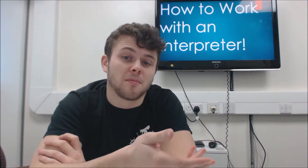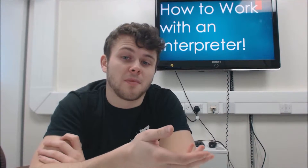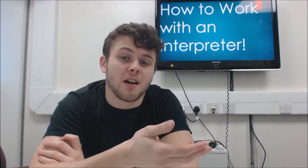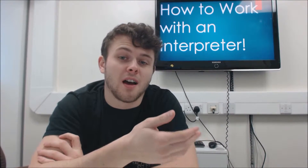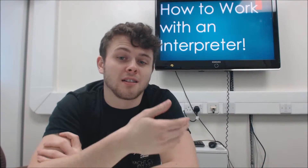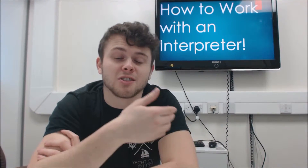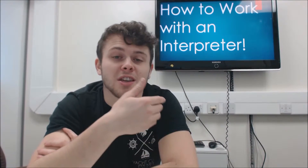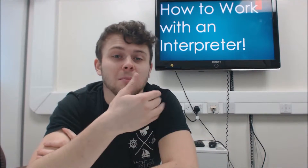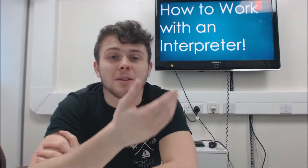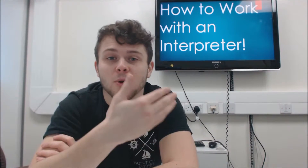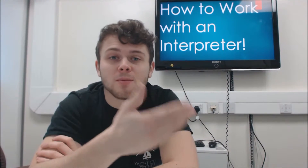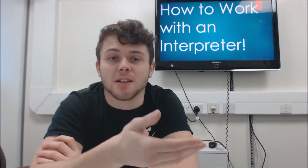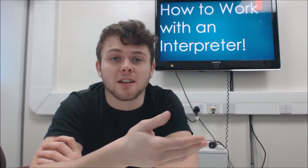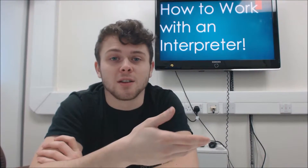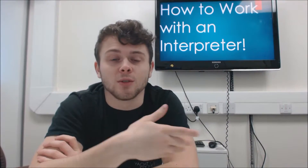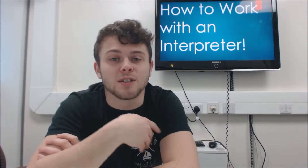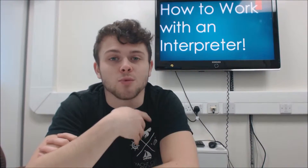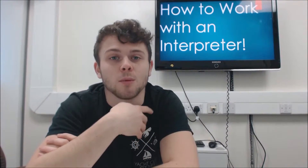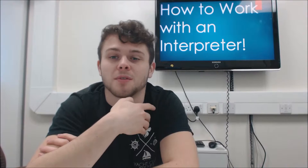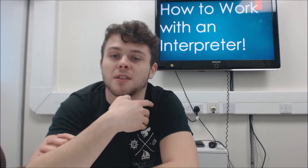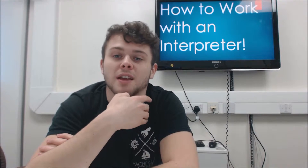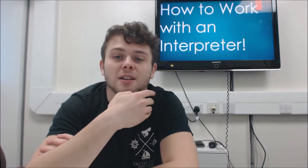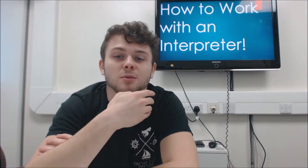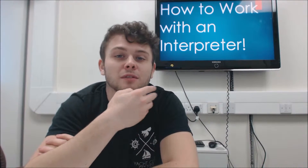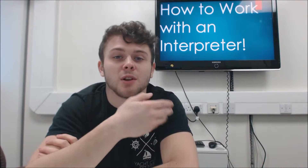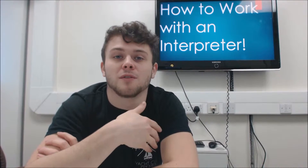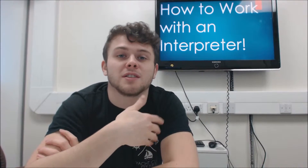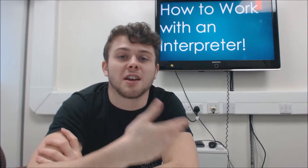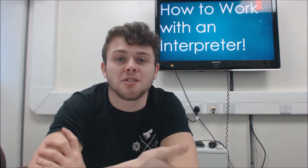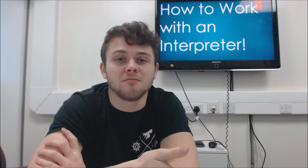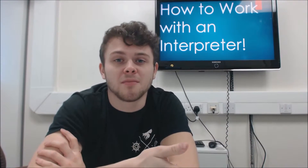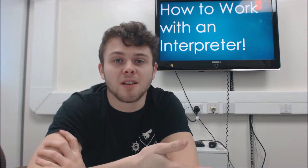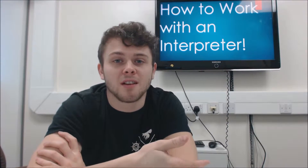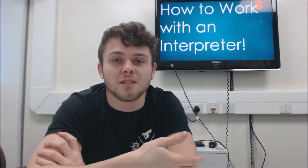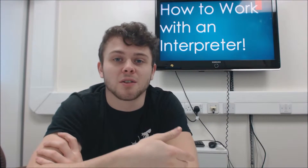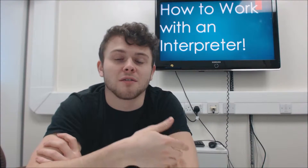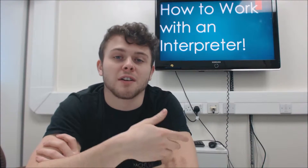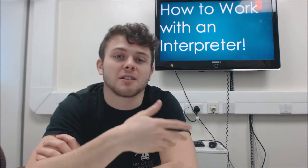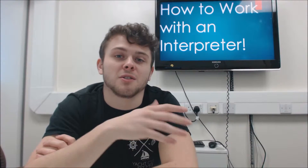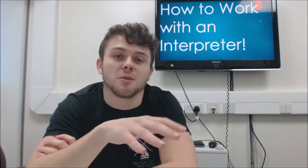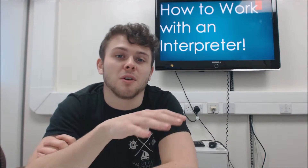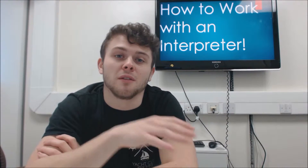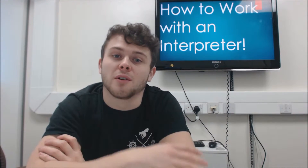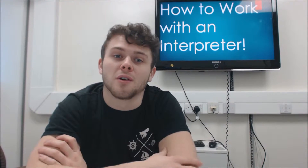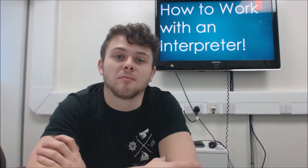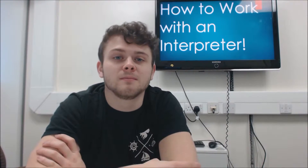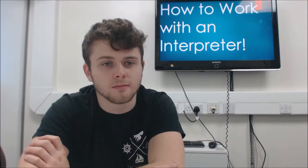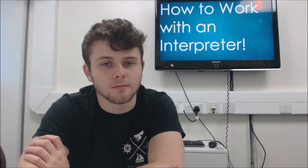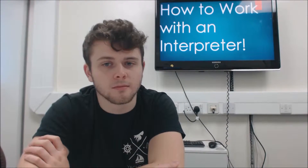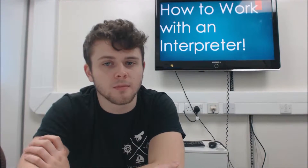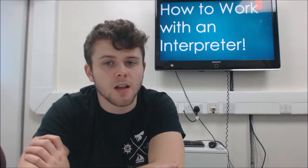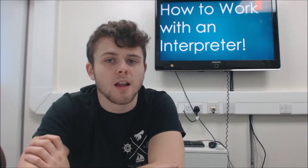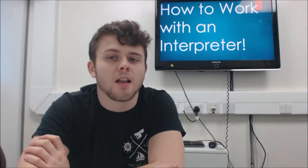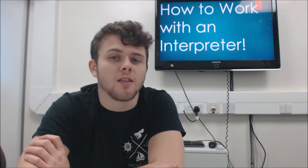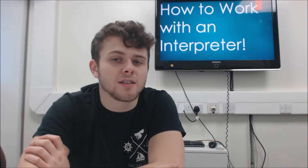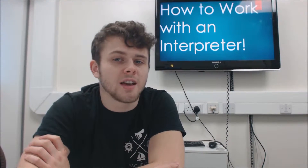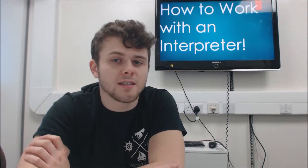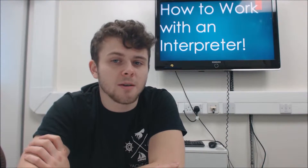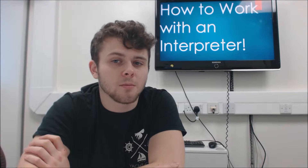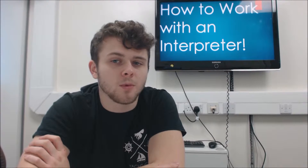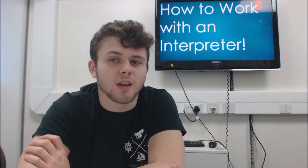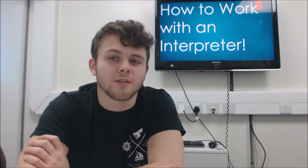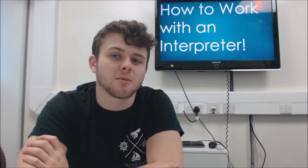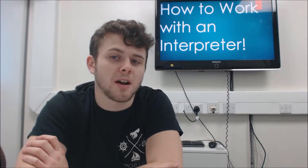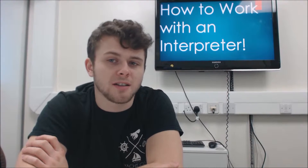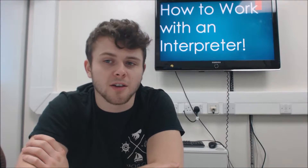video and just keep interrupting, you'll disrupt the actual flow of your session, so it could affect you overall. This